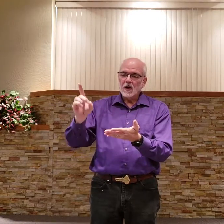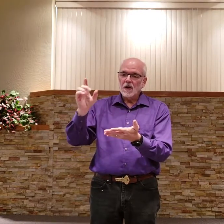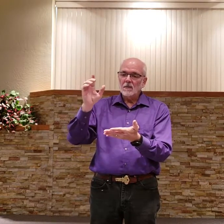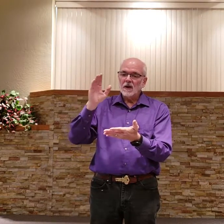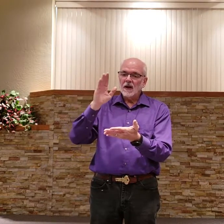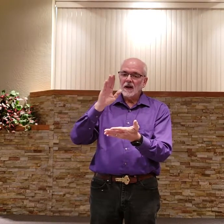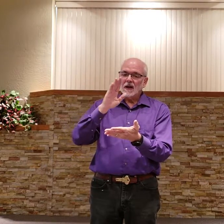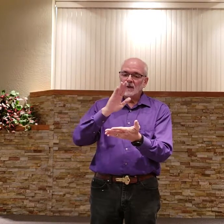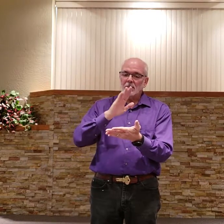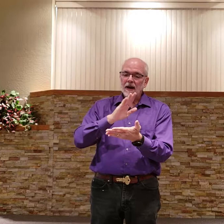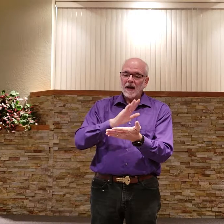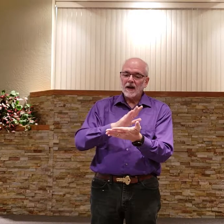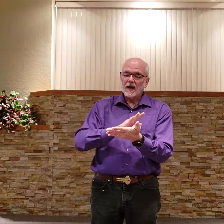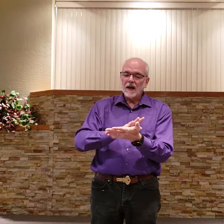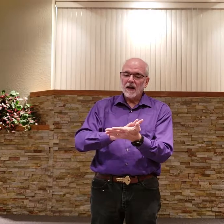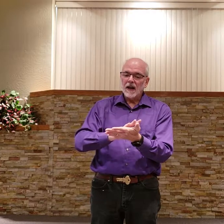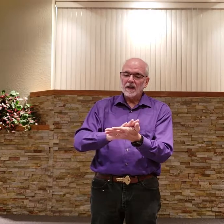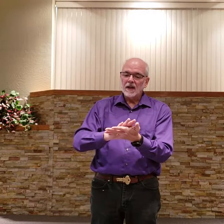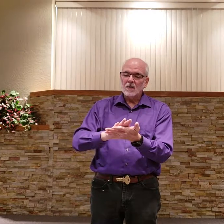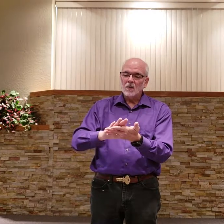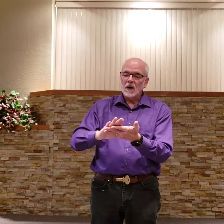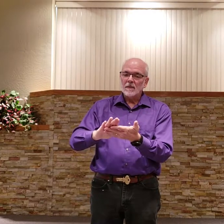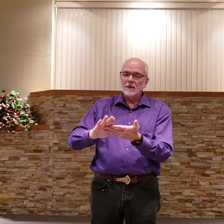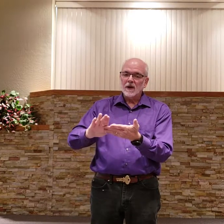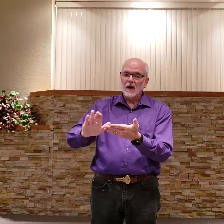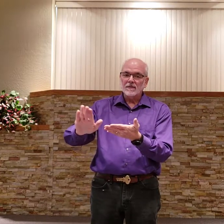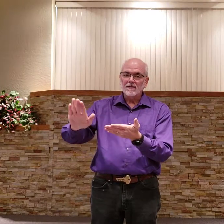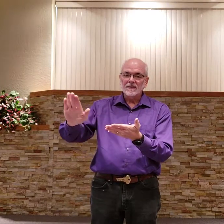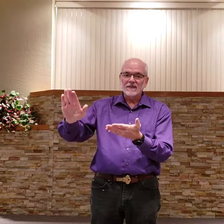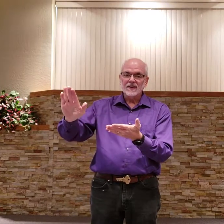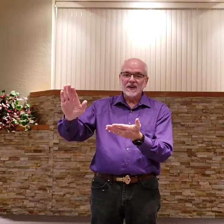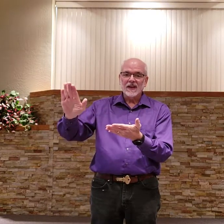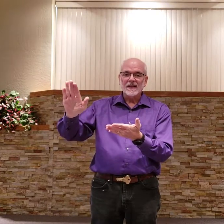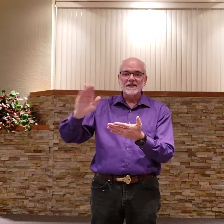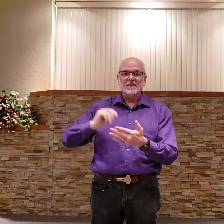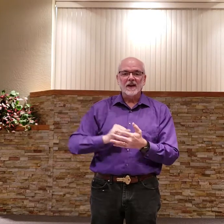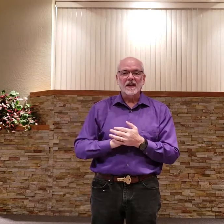palm, come back, and then wipe it off. Okay, that's divine.